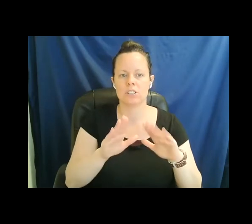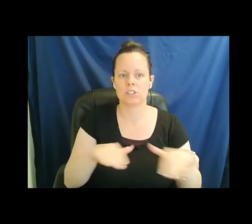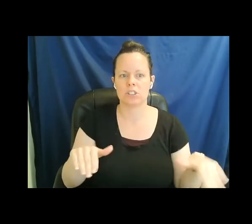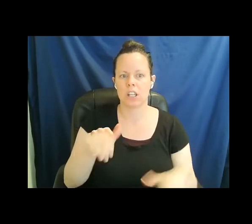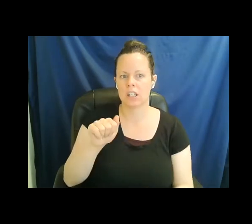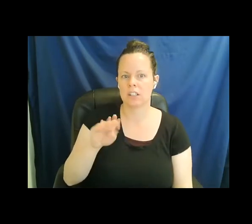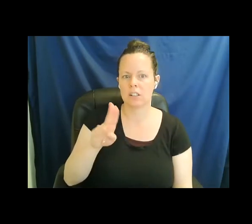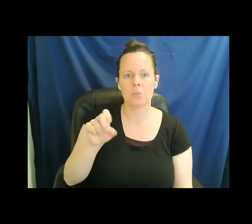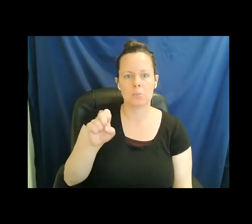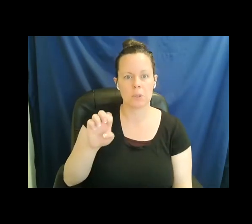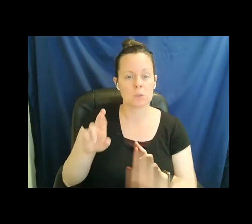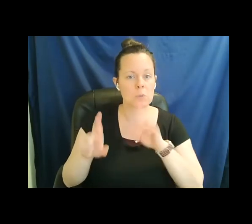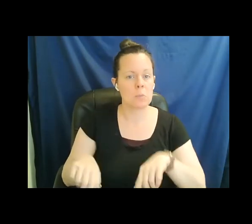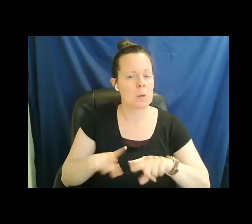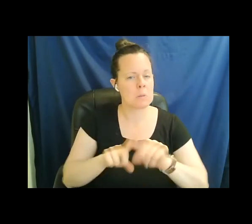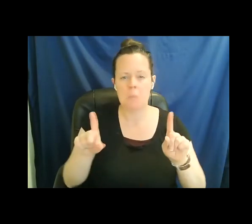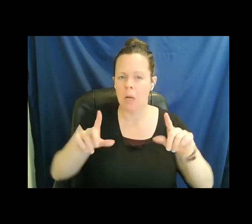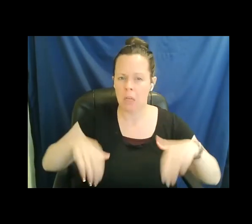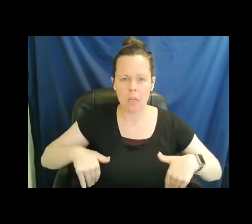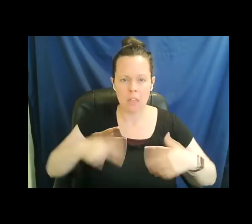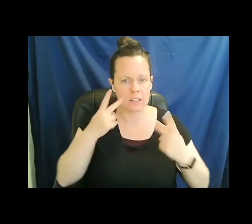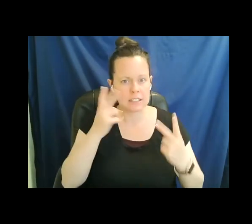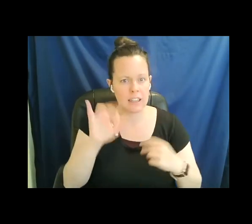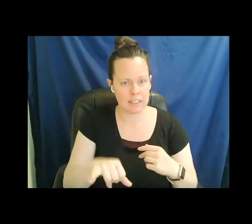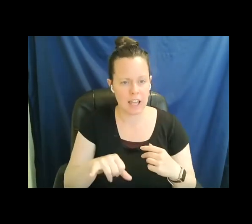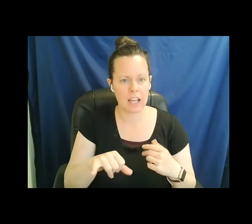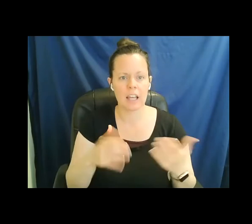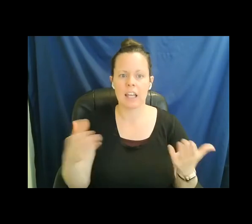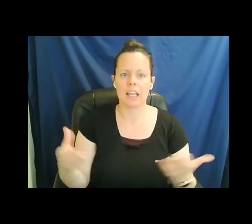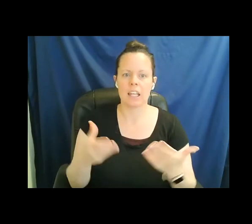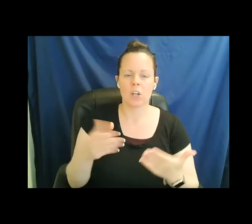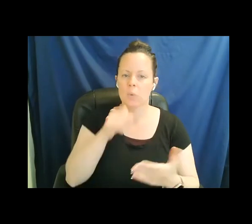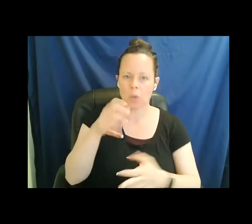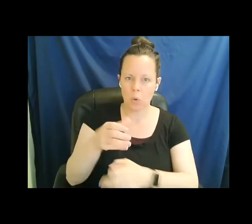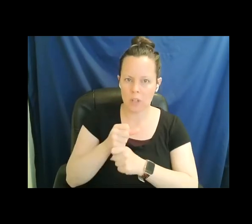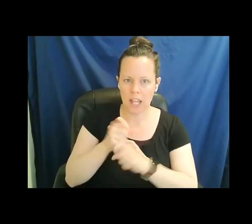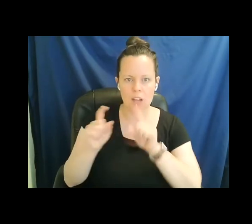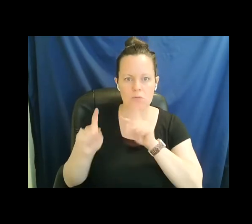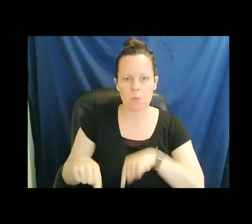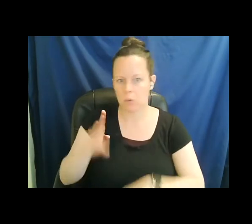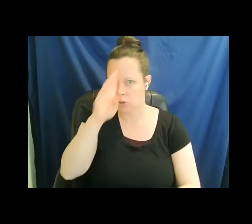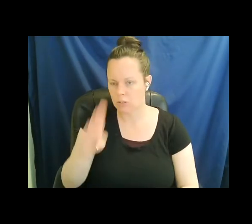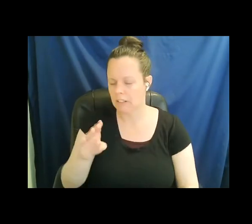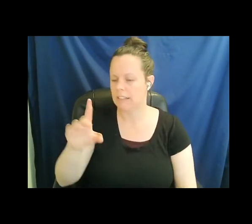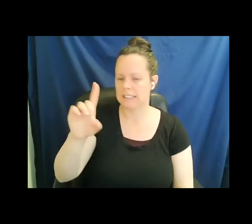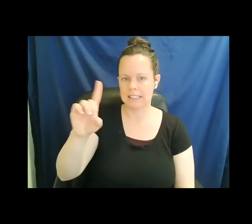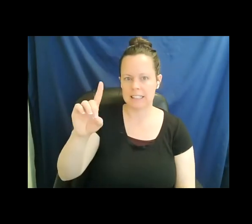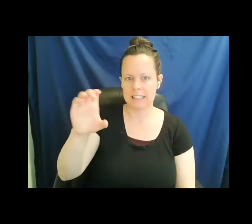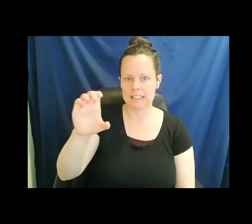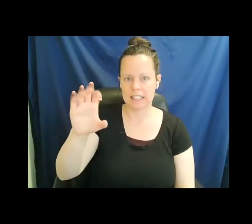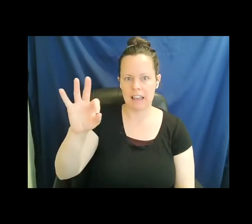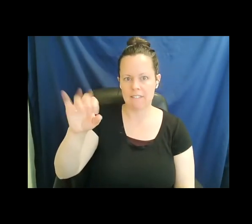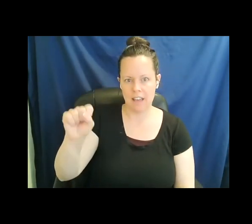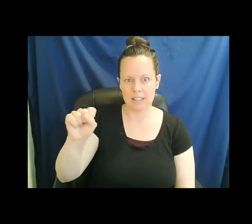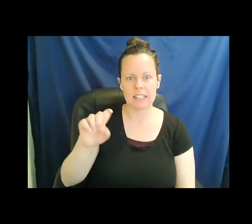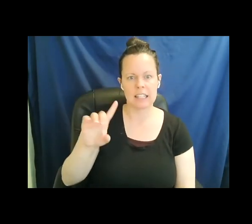seeing that. With the Child Abuse Council, we don't receive reports directly. DCFS and DHS